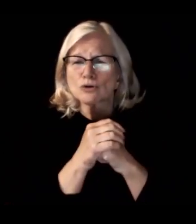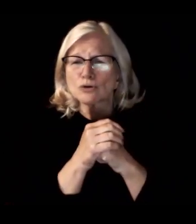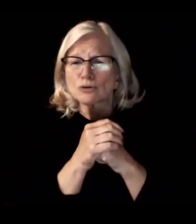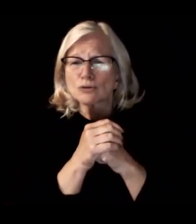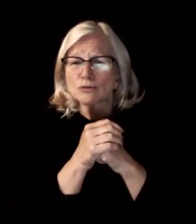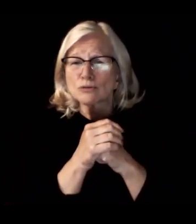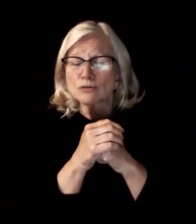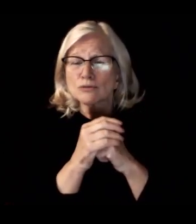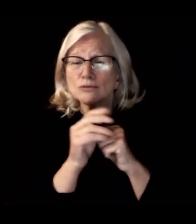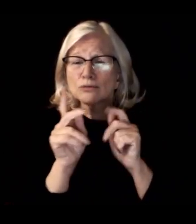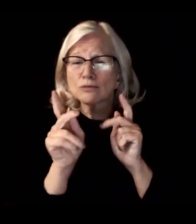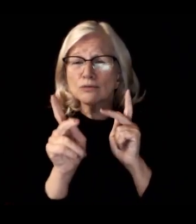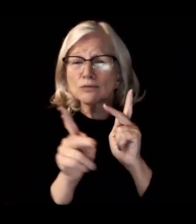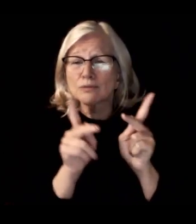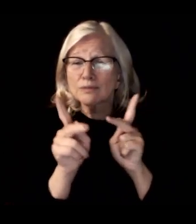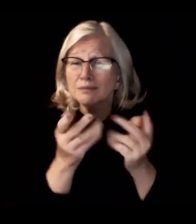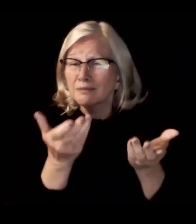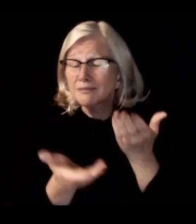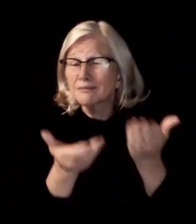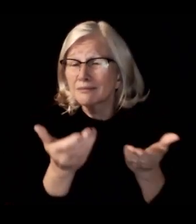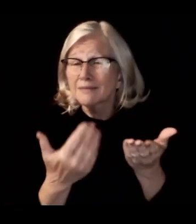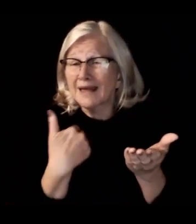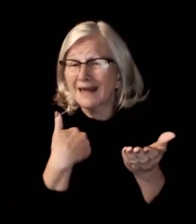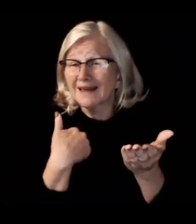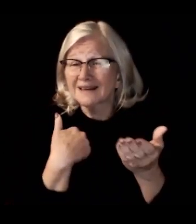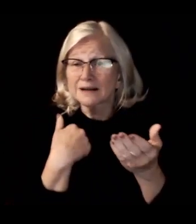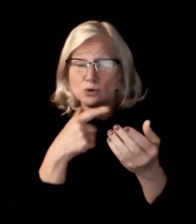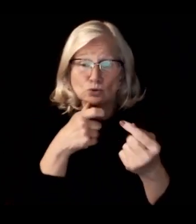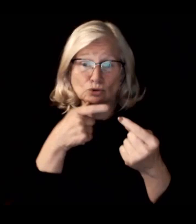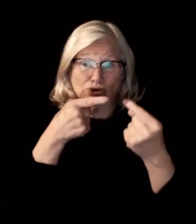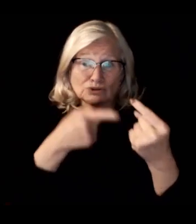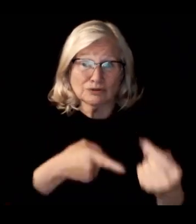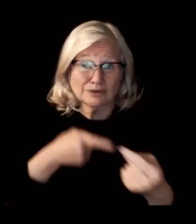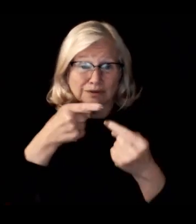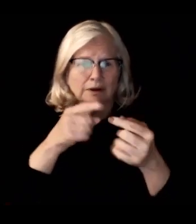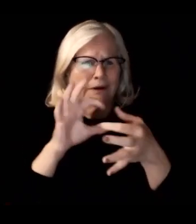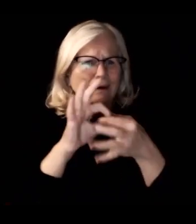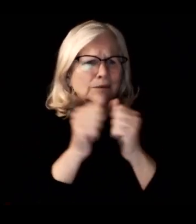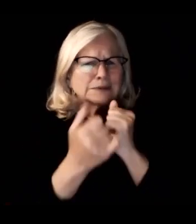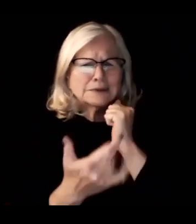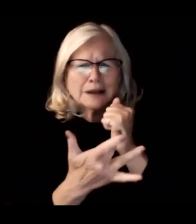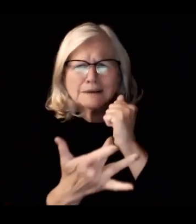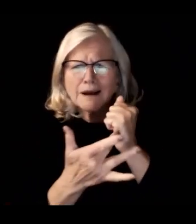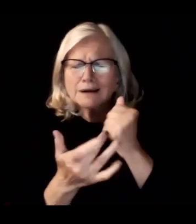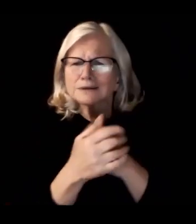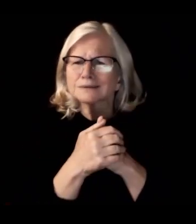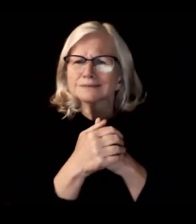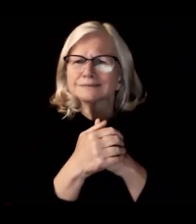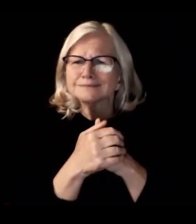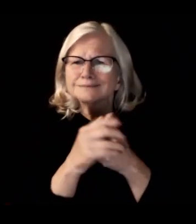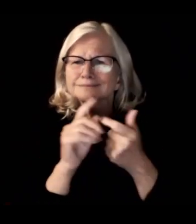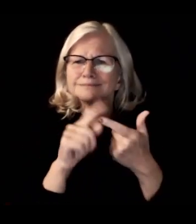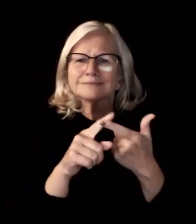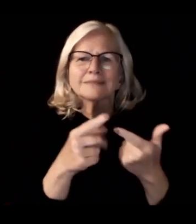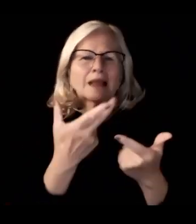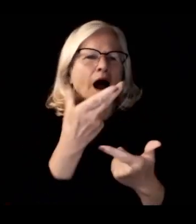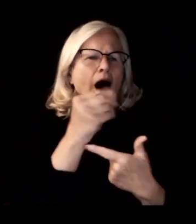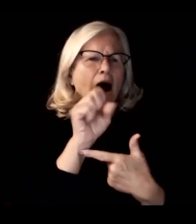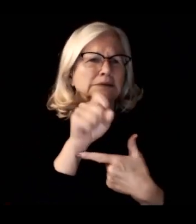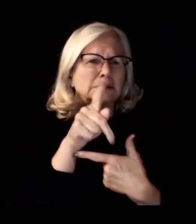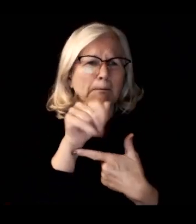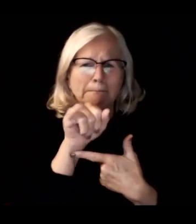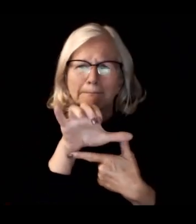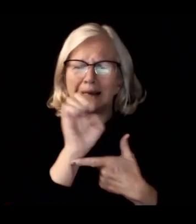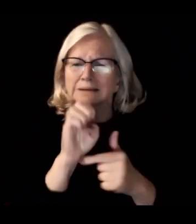using technology, who are on hospice, who have dementia, who have cultural language barriers, or